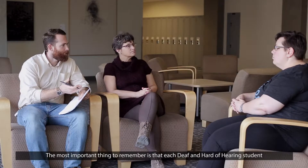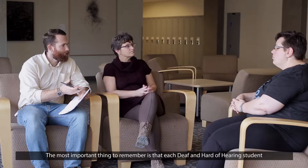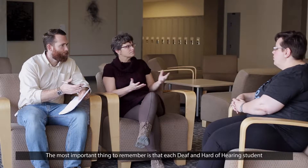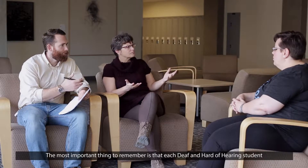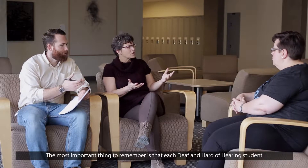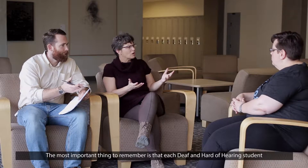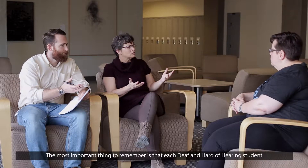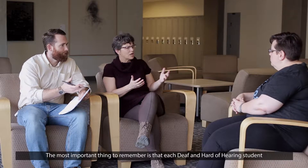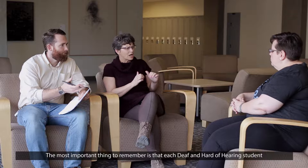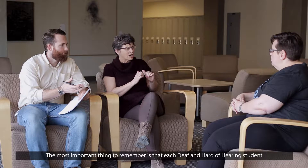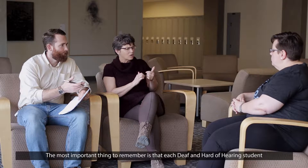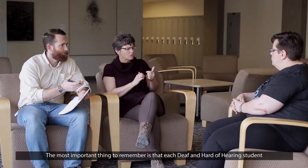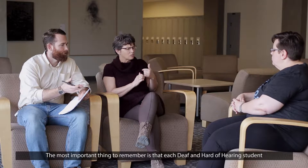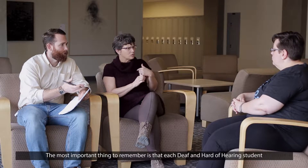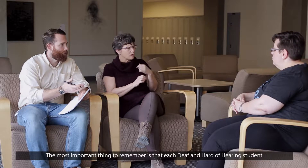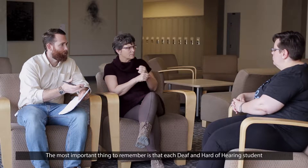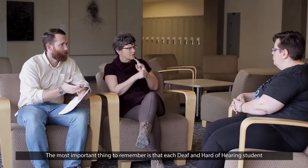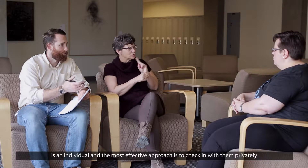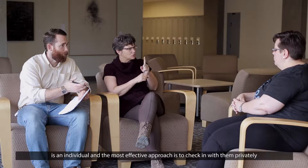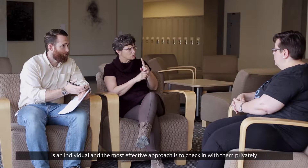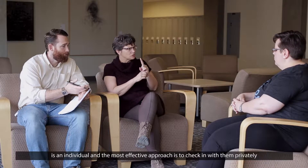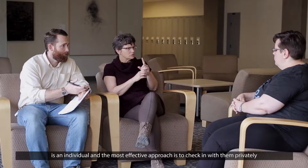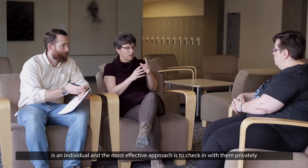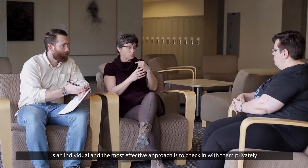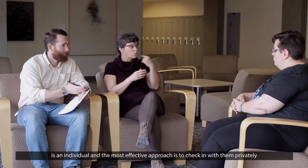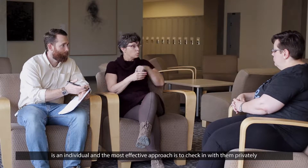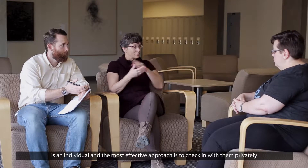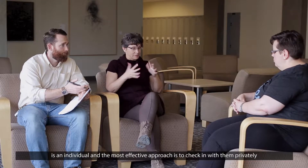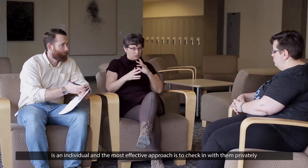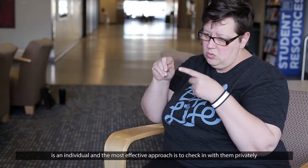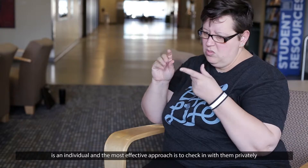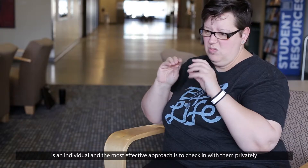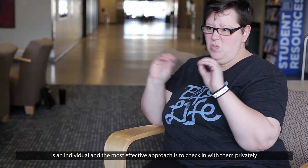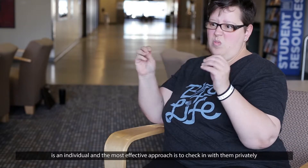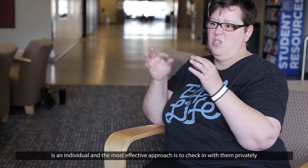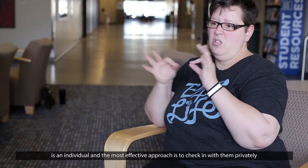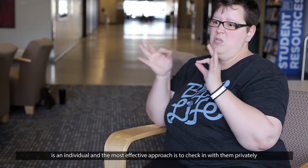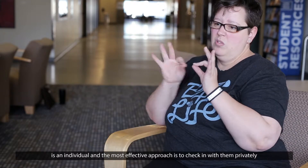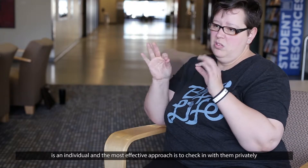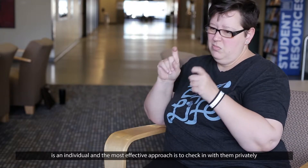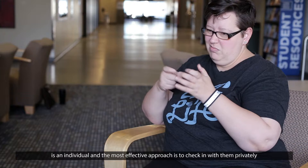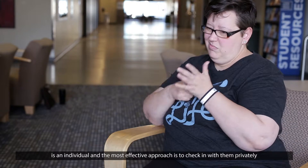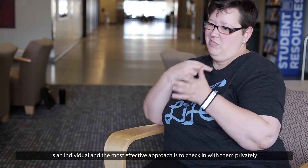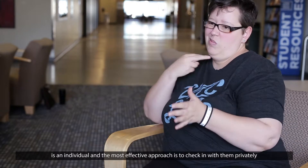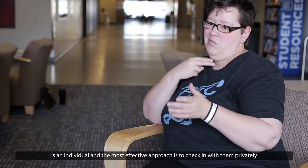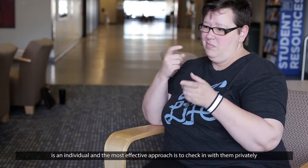The most important thing to remember is that each deaf or hard of hearing student is an individual, and the most effective approach is to check in with them privately at the beginning